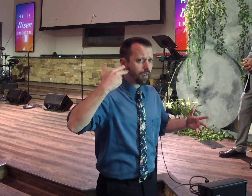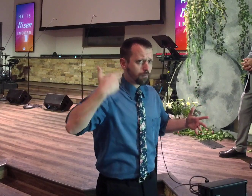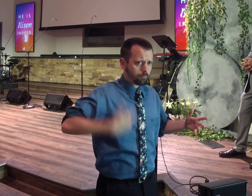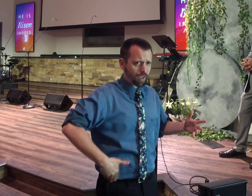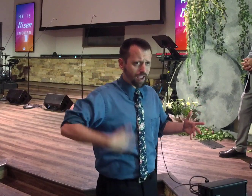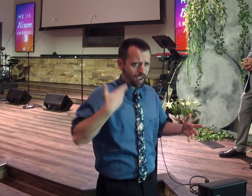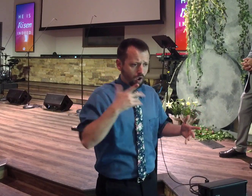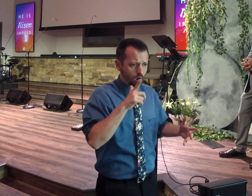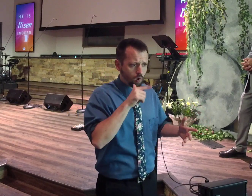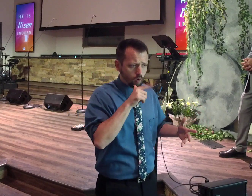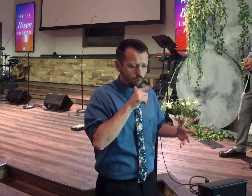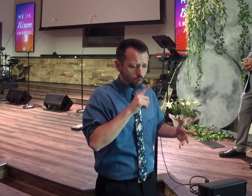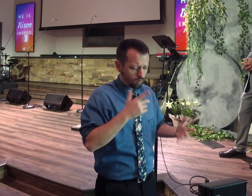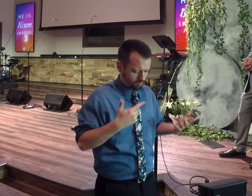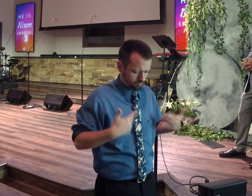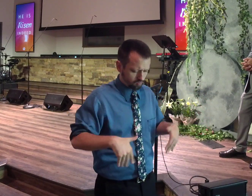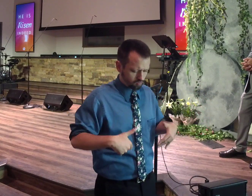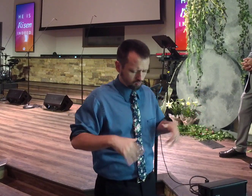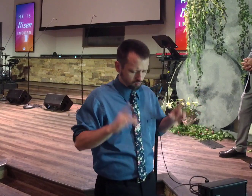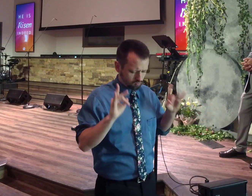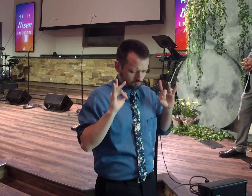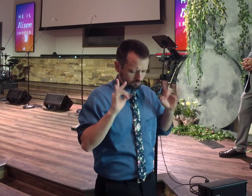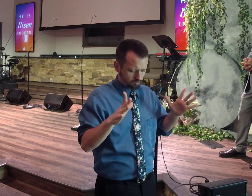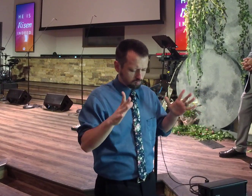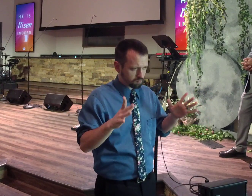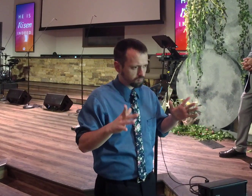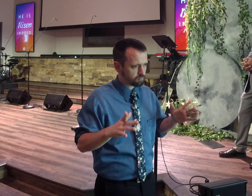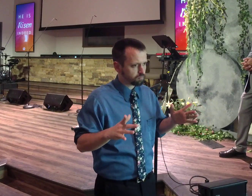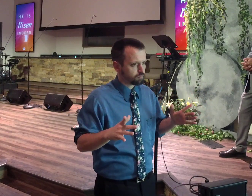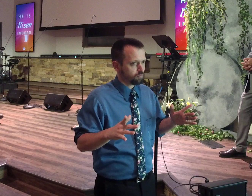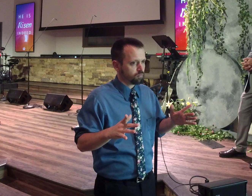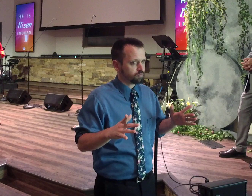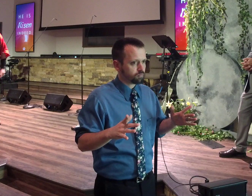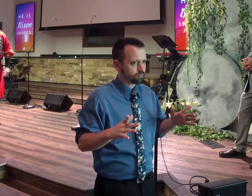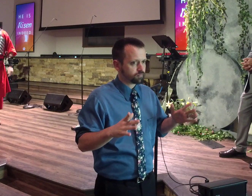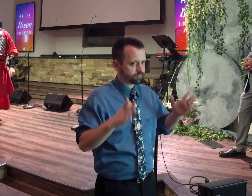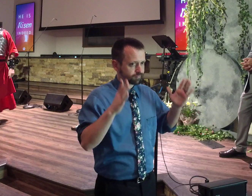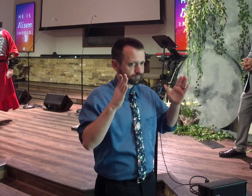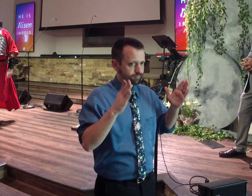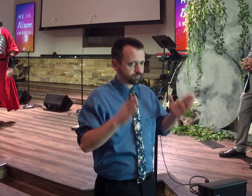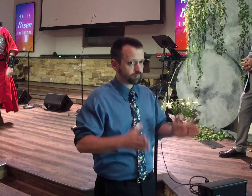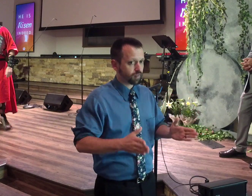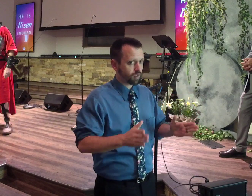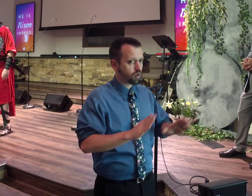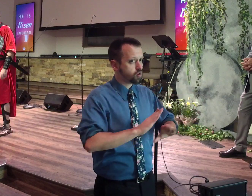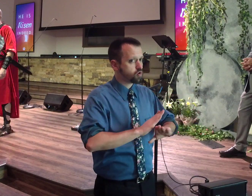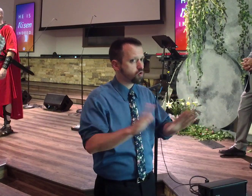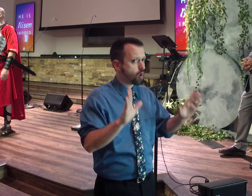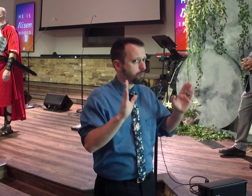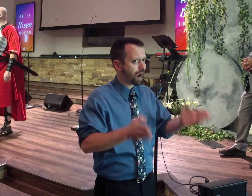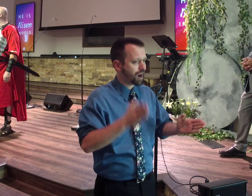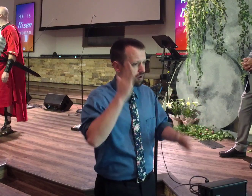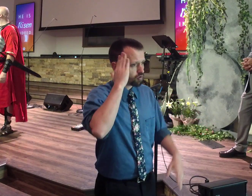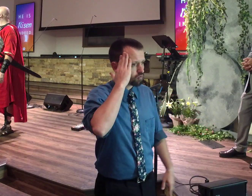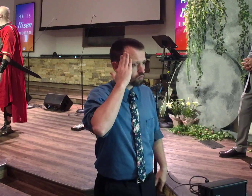I truly was. The person no one knew,